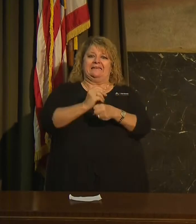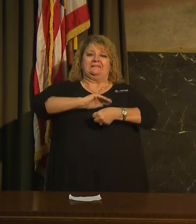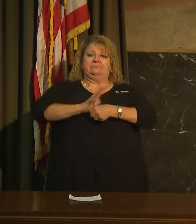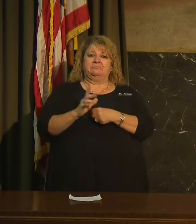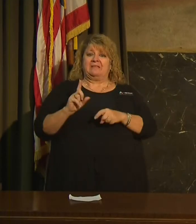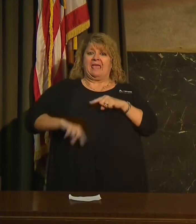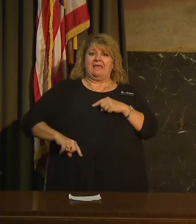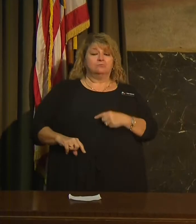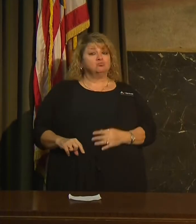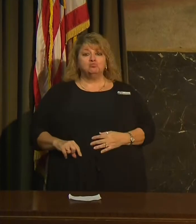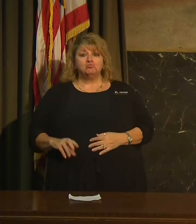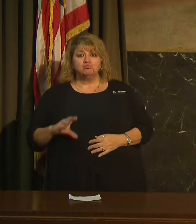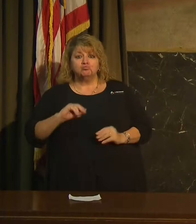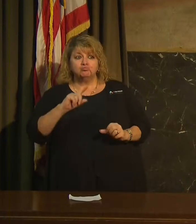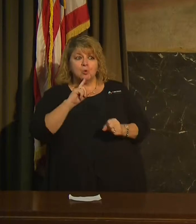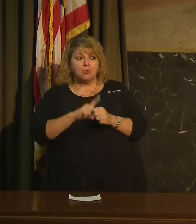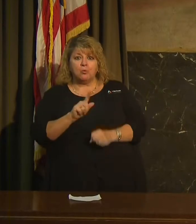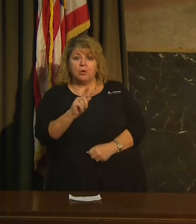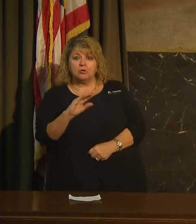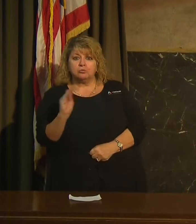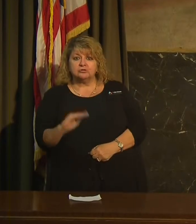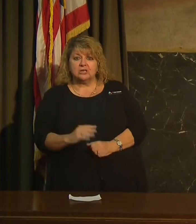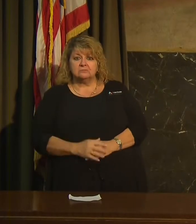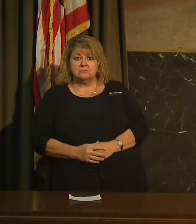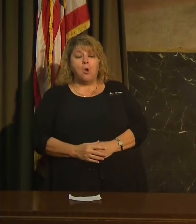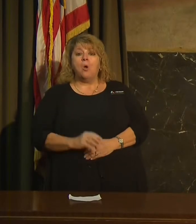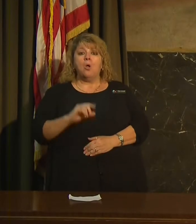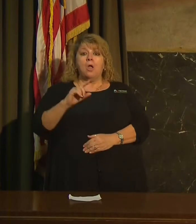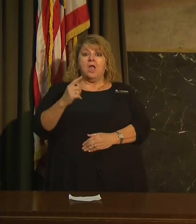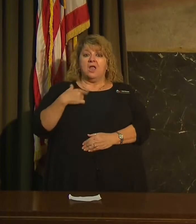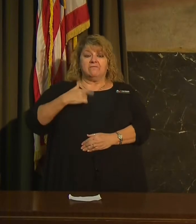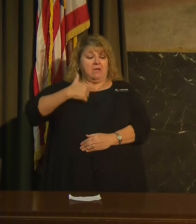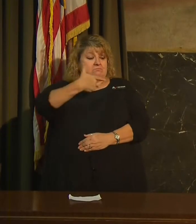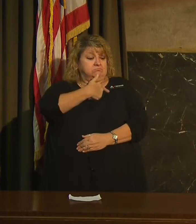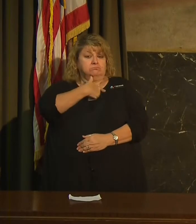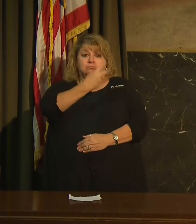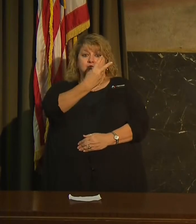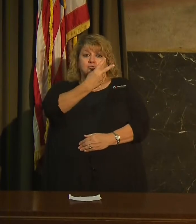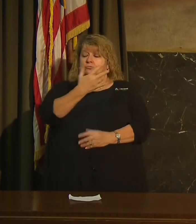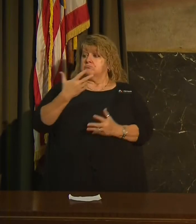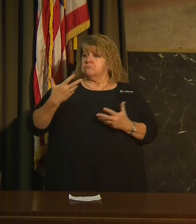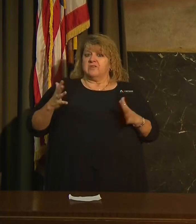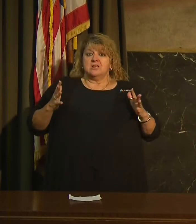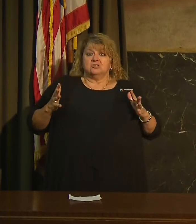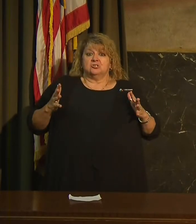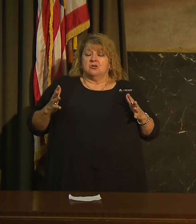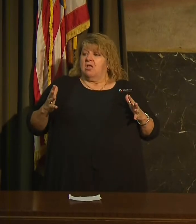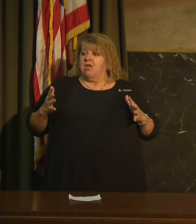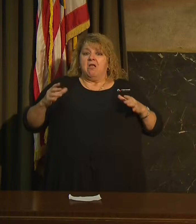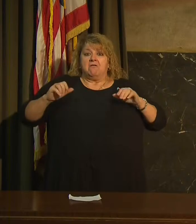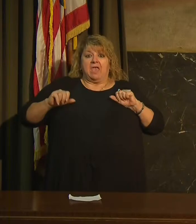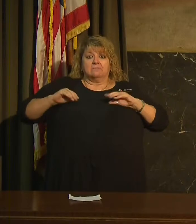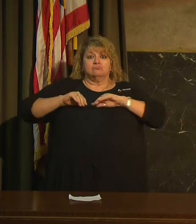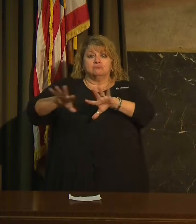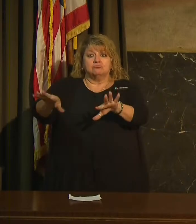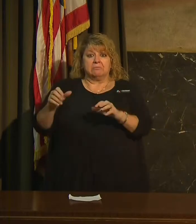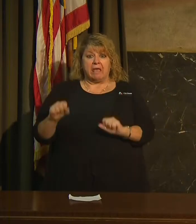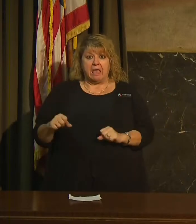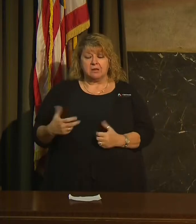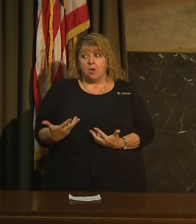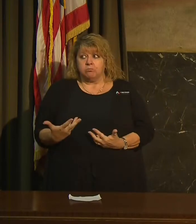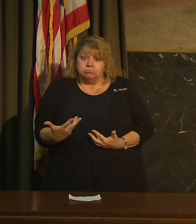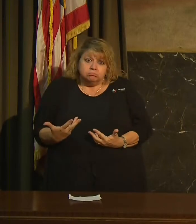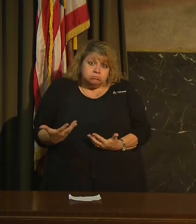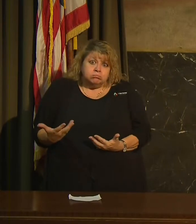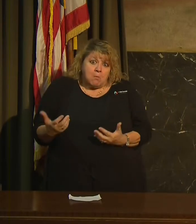contagious. And so especially if I'm around people who are not vaccinated, I will, and in